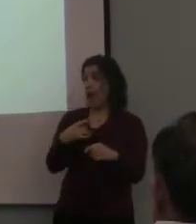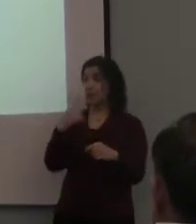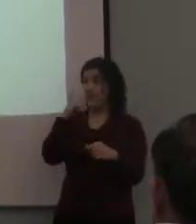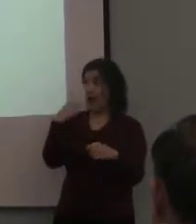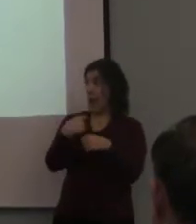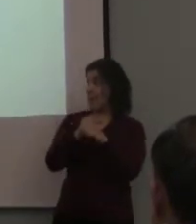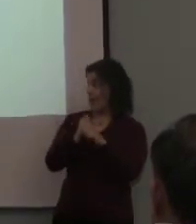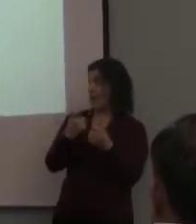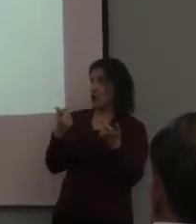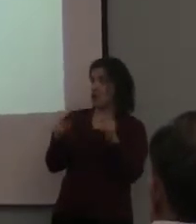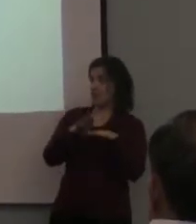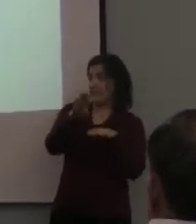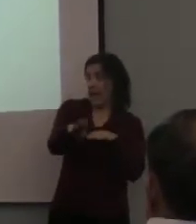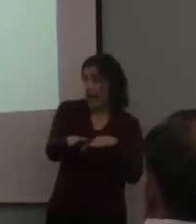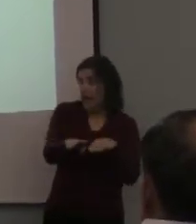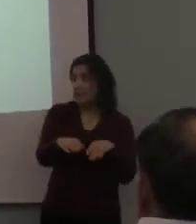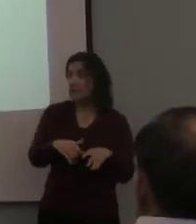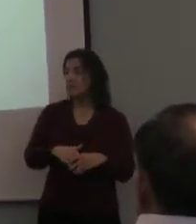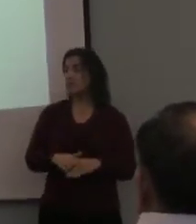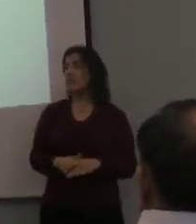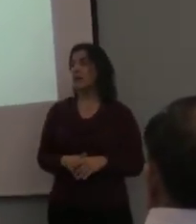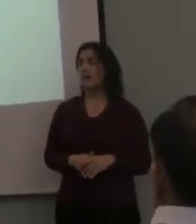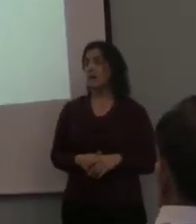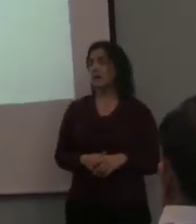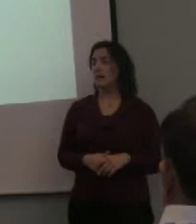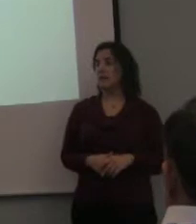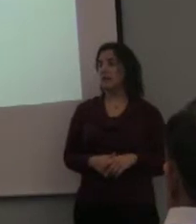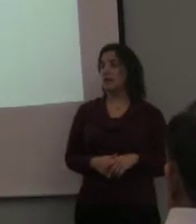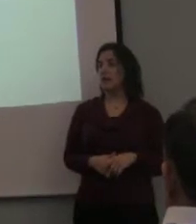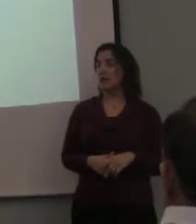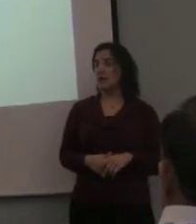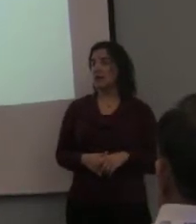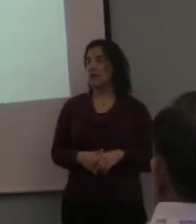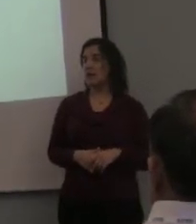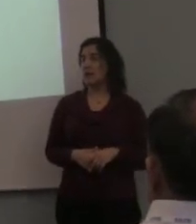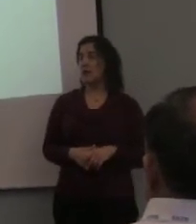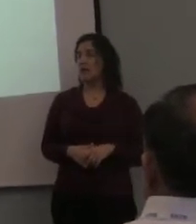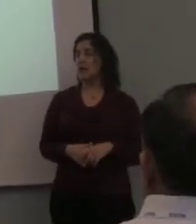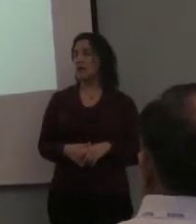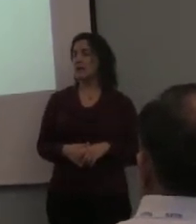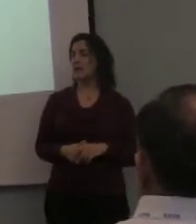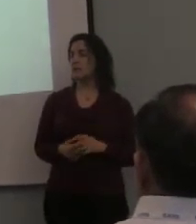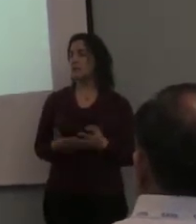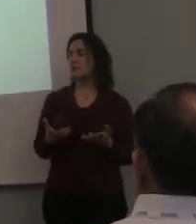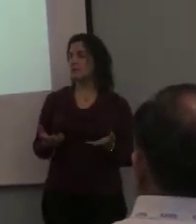but maybe not. But what could we do if we were